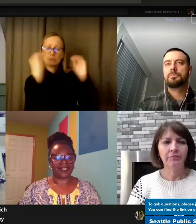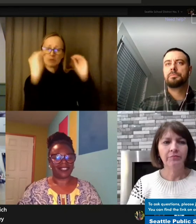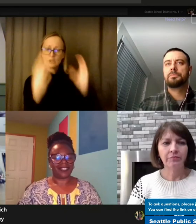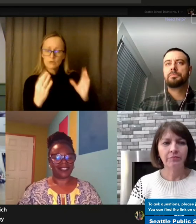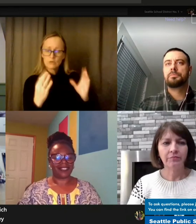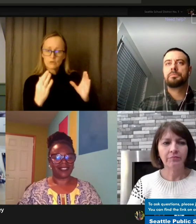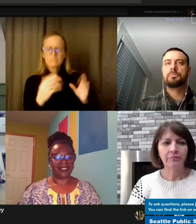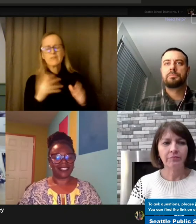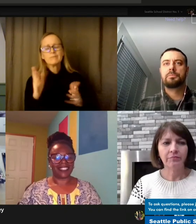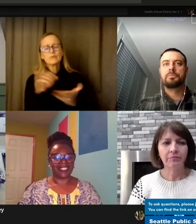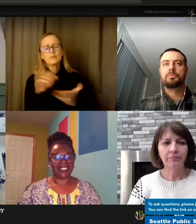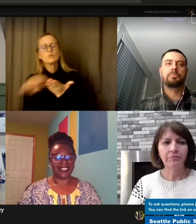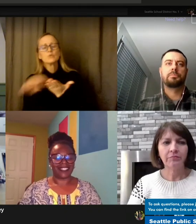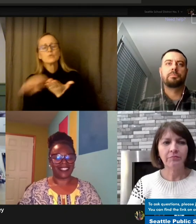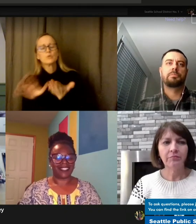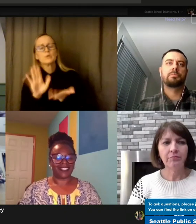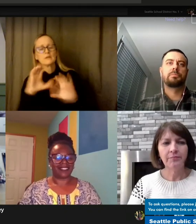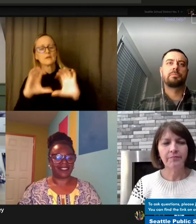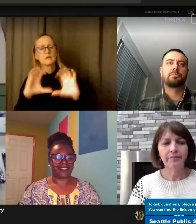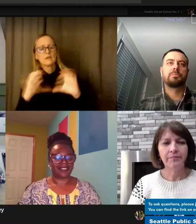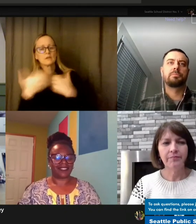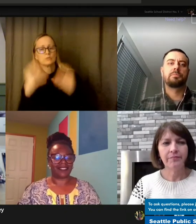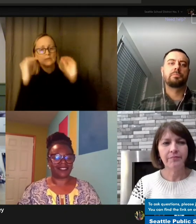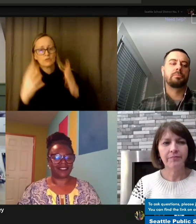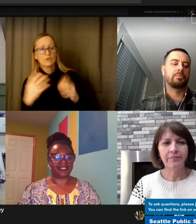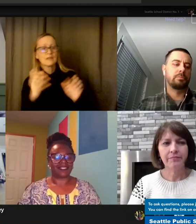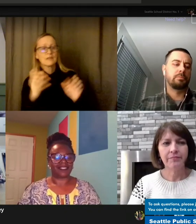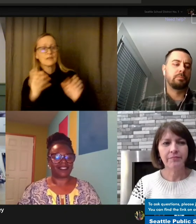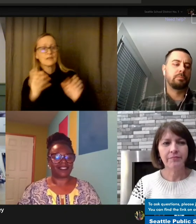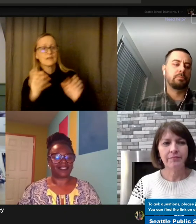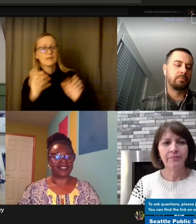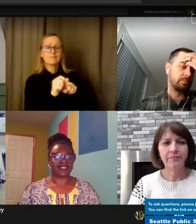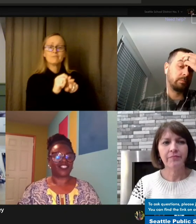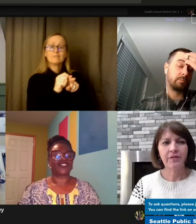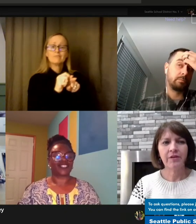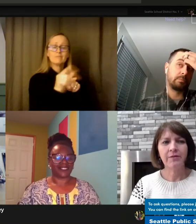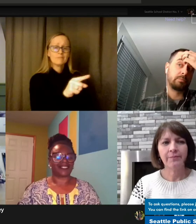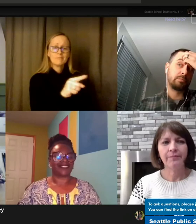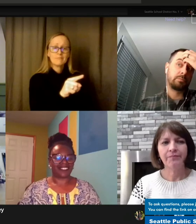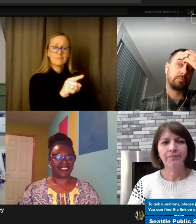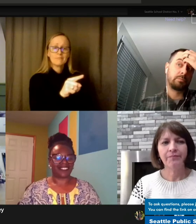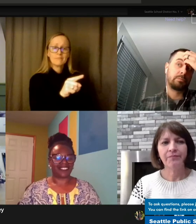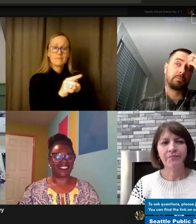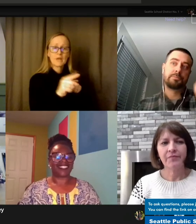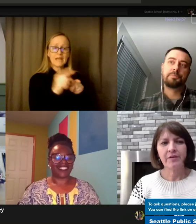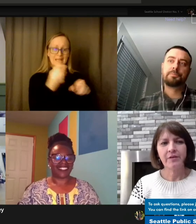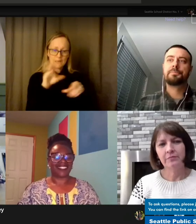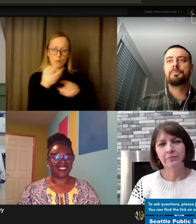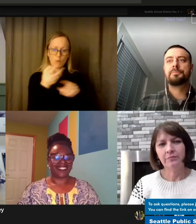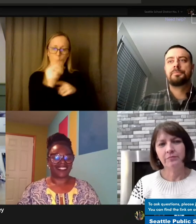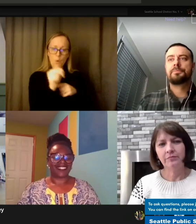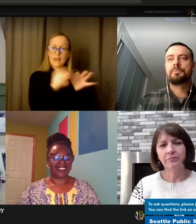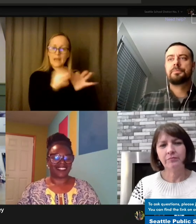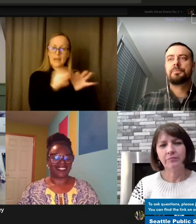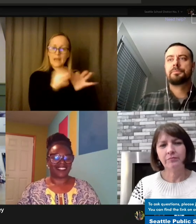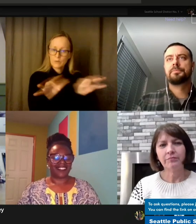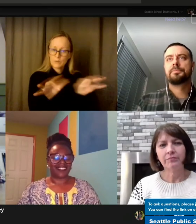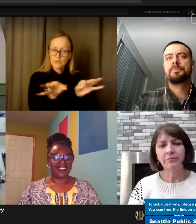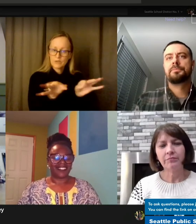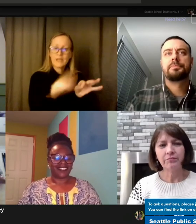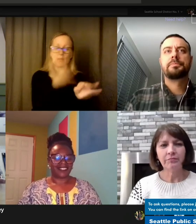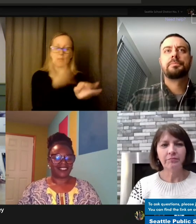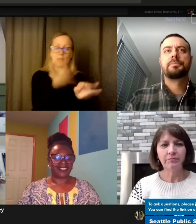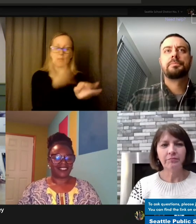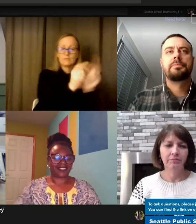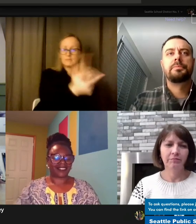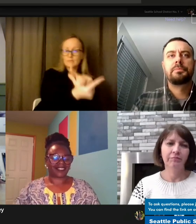teacher, send them a message in their own language, and the teacher, of course, gets it in English, requesting for interpretation for an